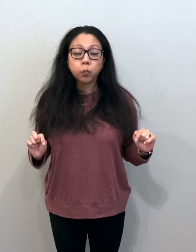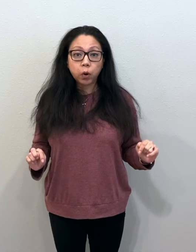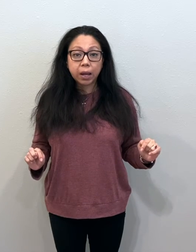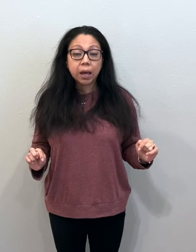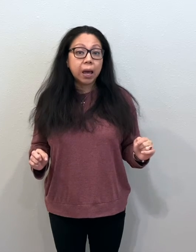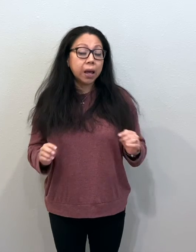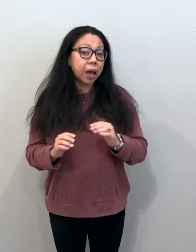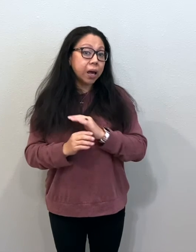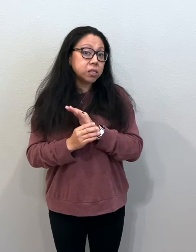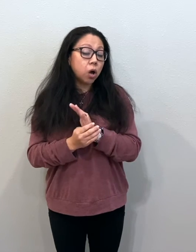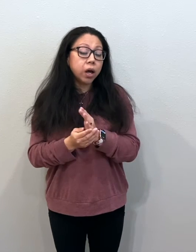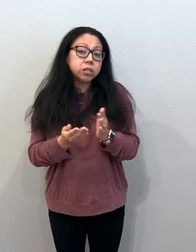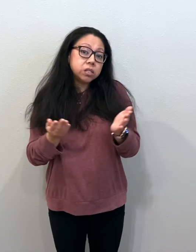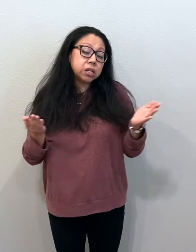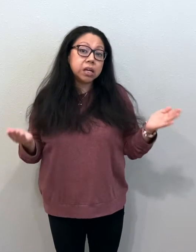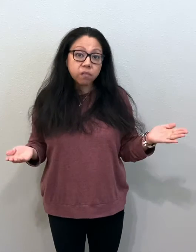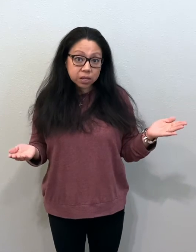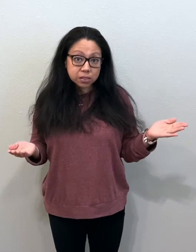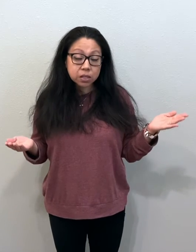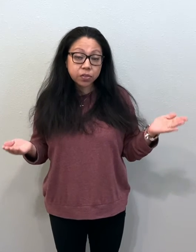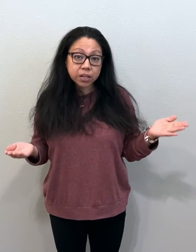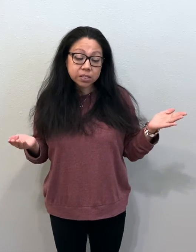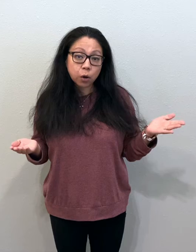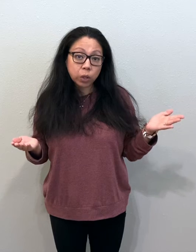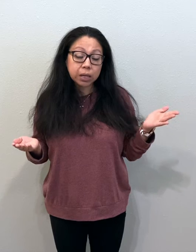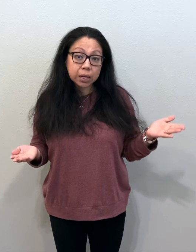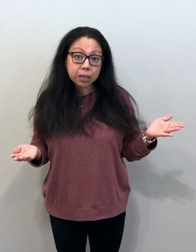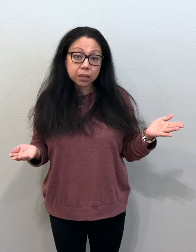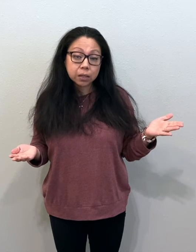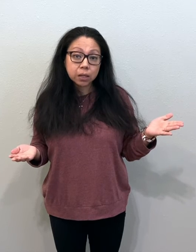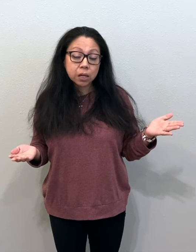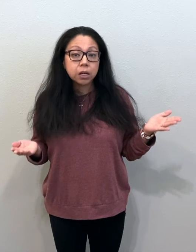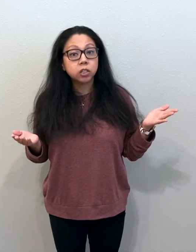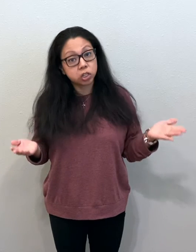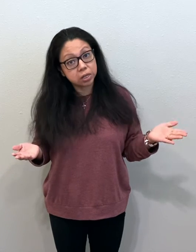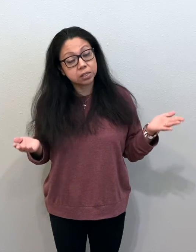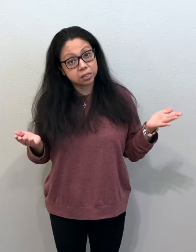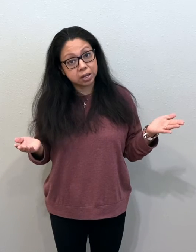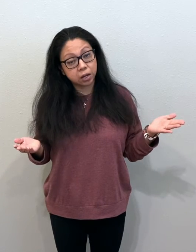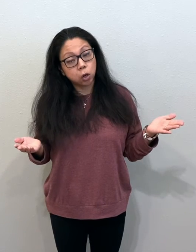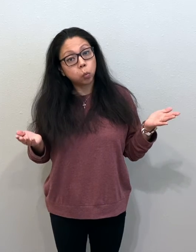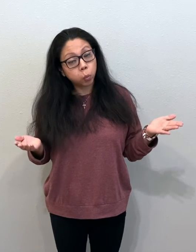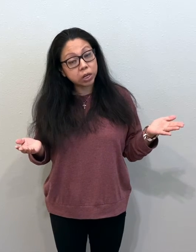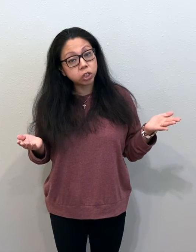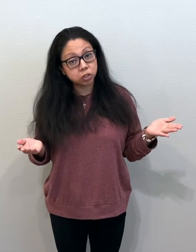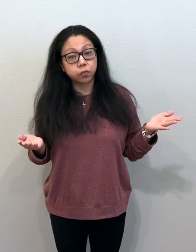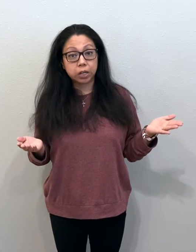pray and ask God to give us the things that we need. Jesus said we should